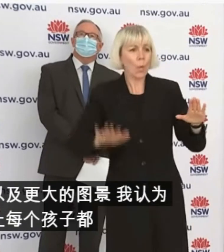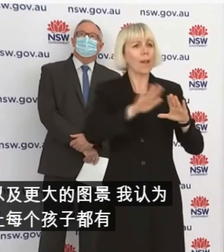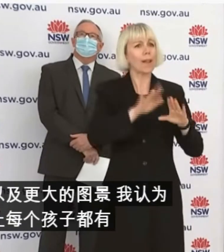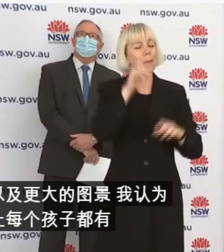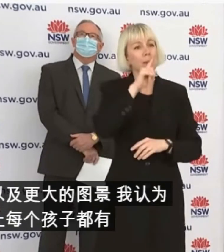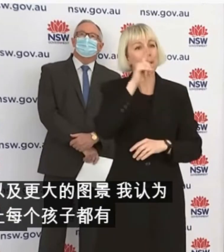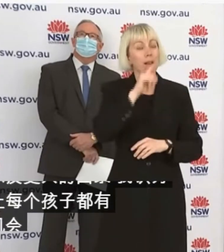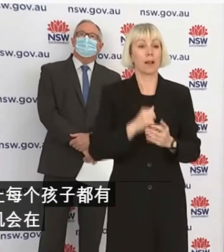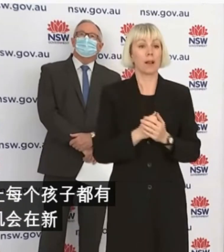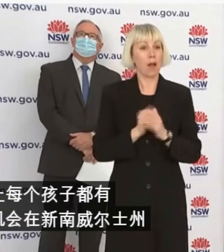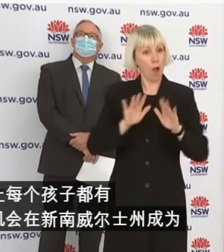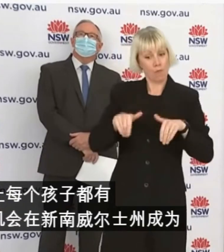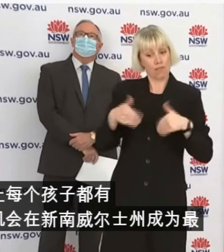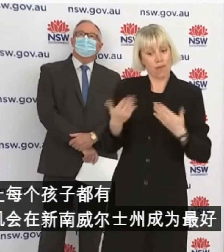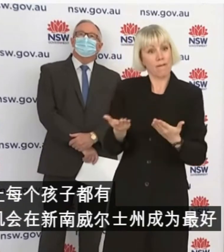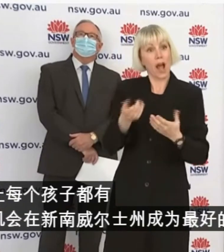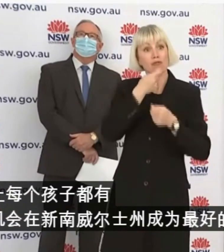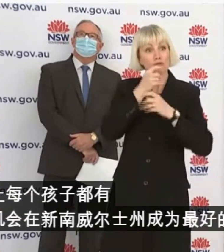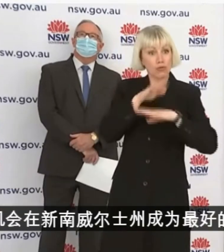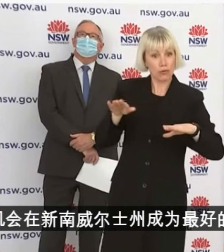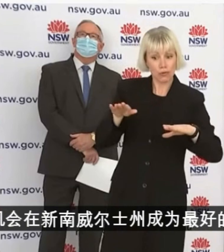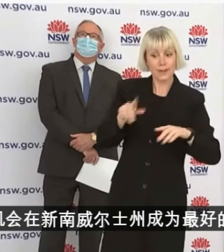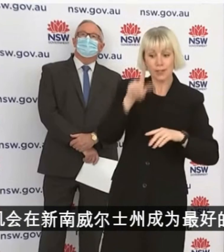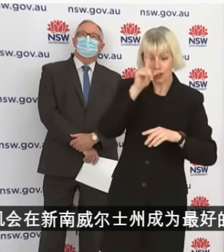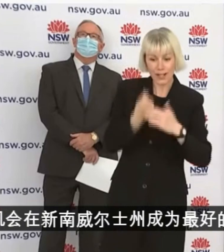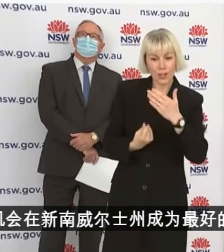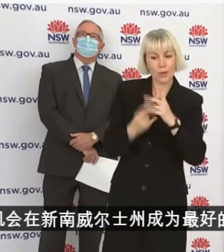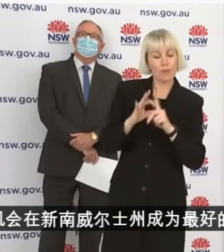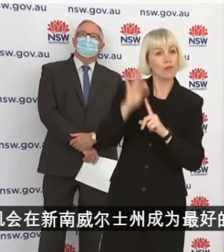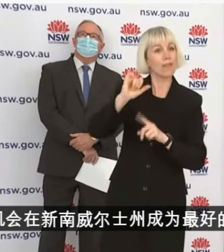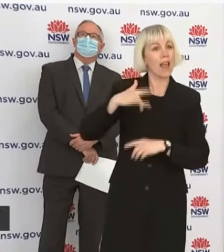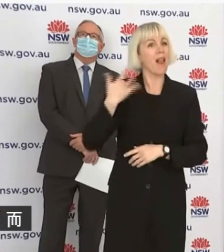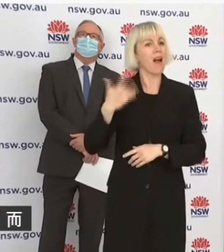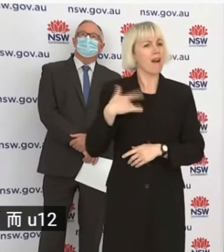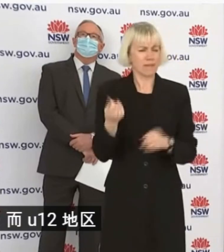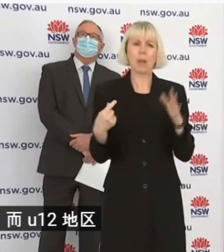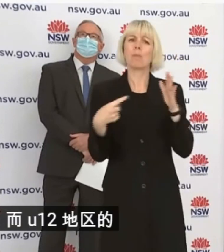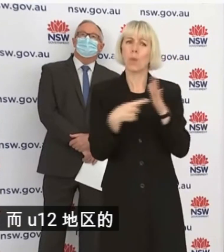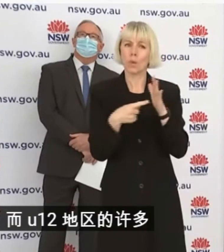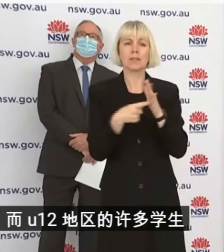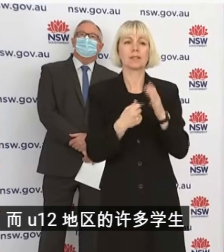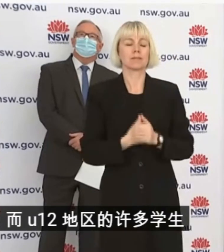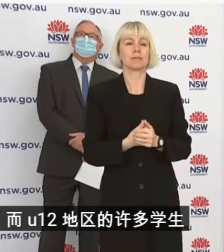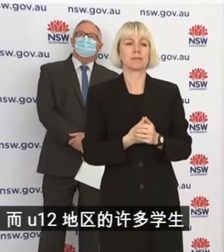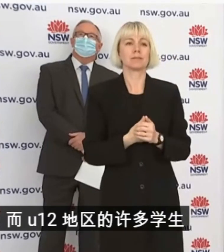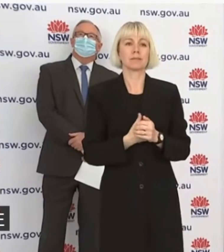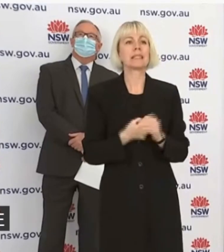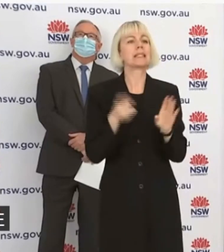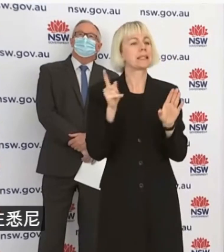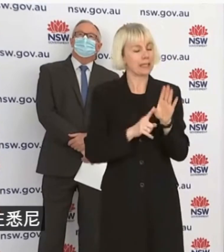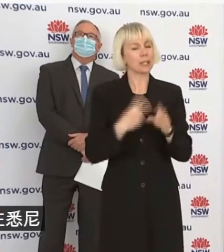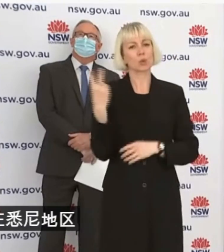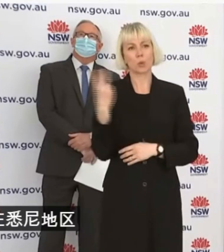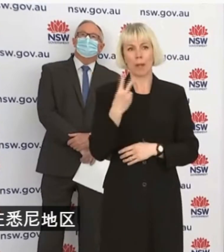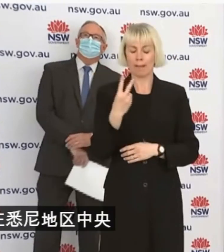every child the opportunity to be their best across New South Wales, and many students in the regions in Year 12 are having that face-to-face. People